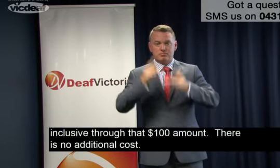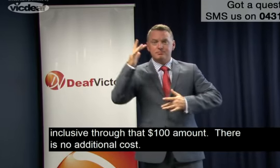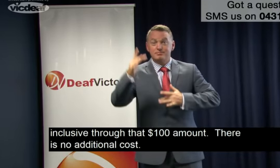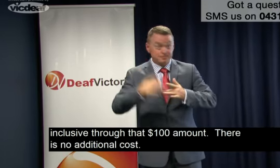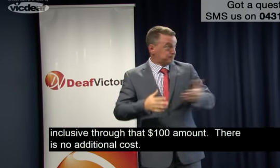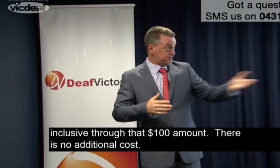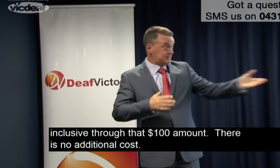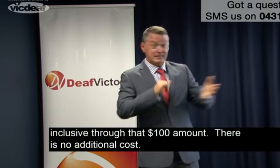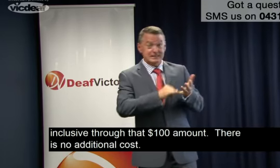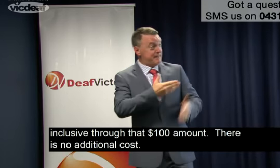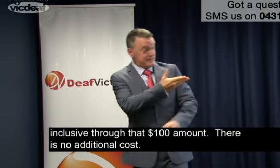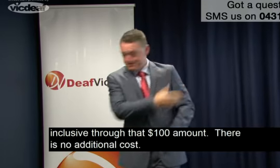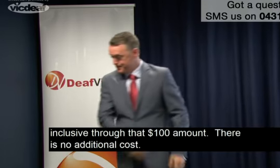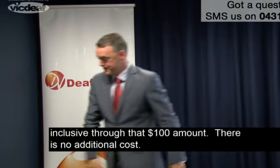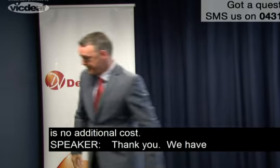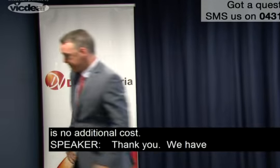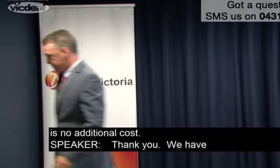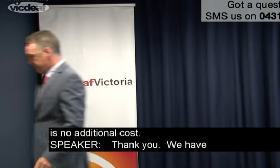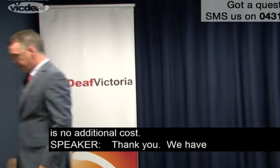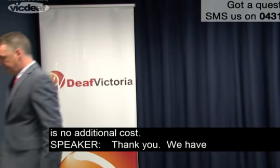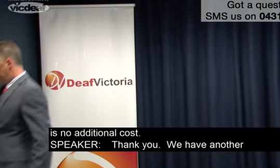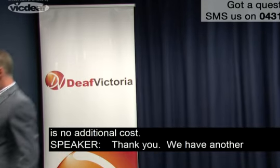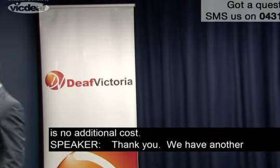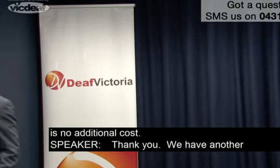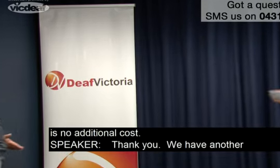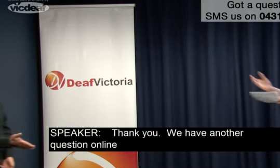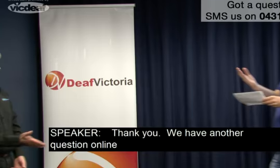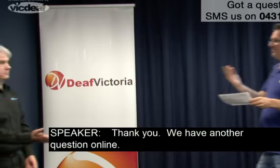We have another question online, so over to Stephen.